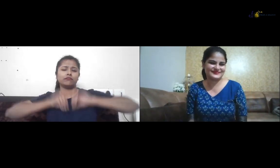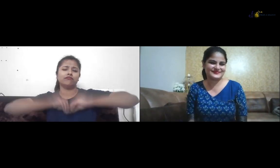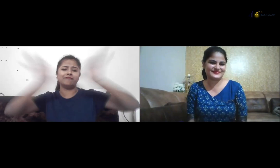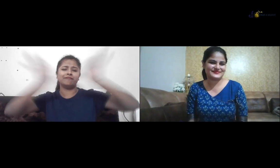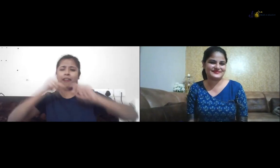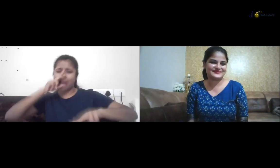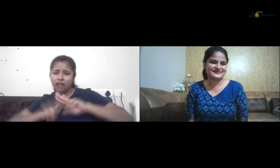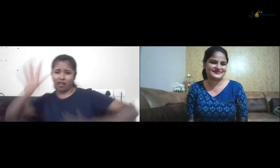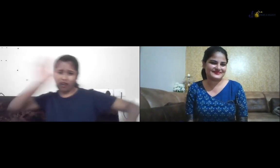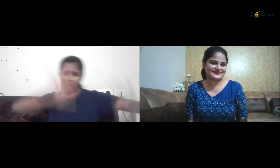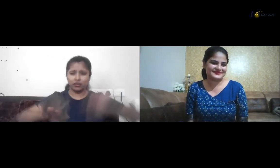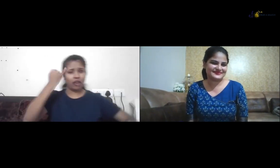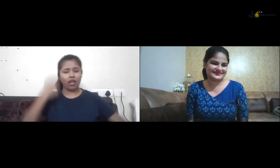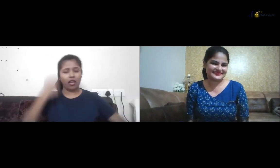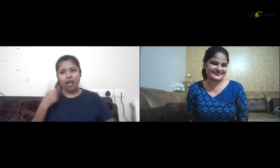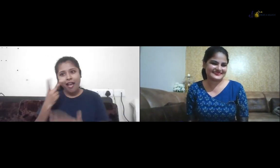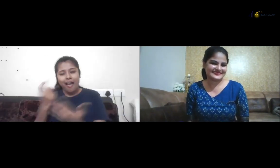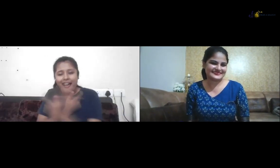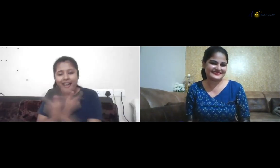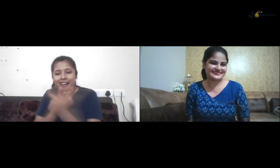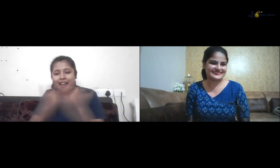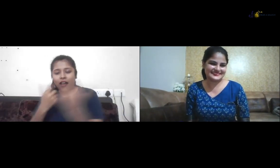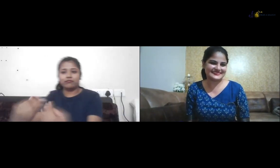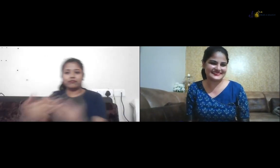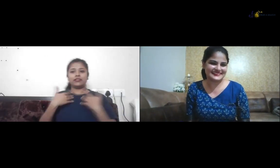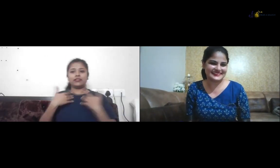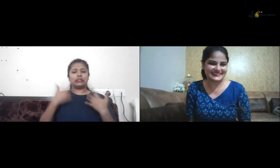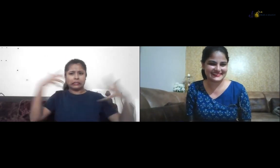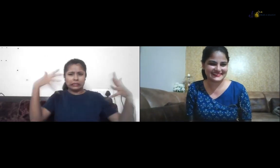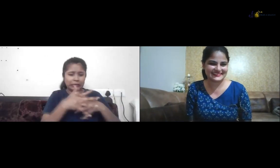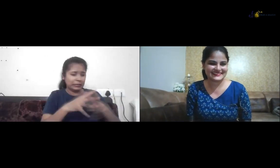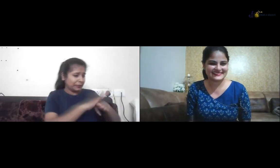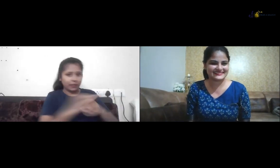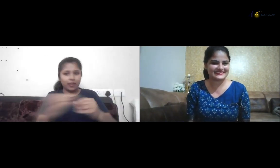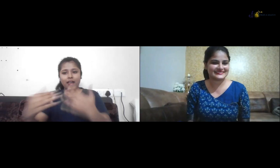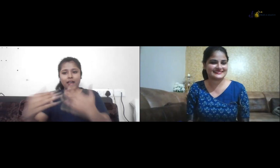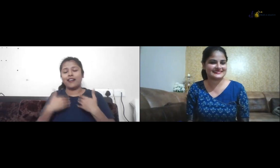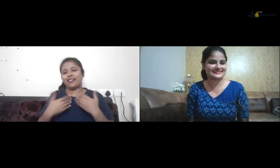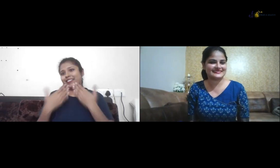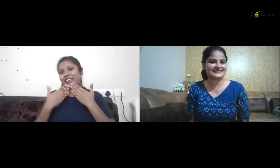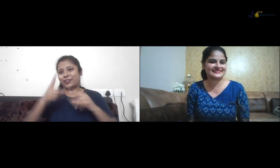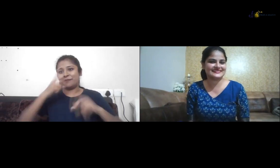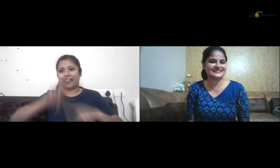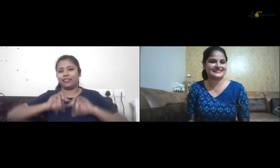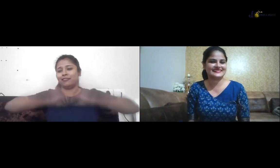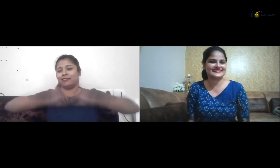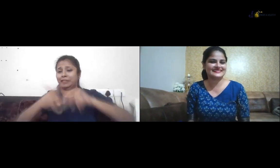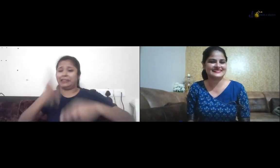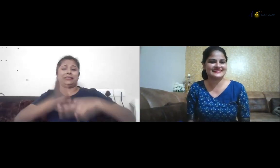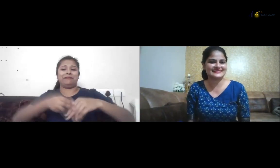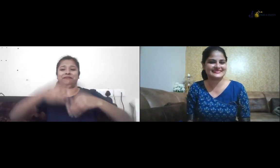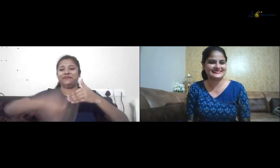true. Yeah, so Kavita, I have seen your video, many videos, and your idea. That was such a funny video. So we have, so that give